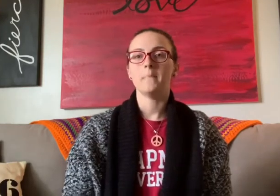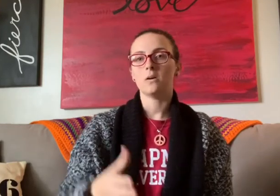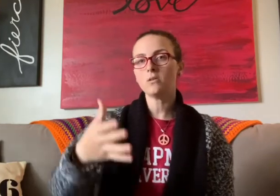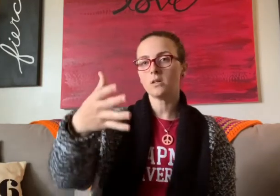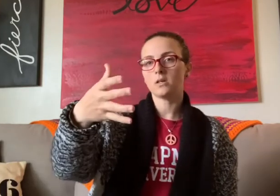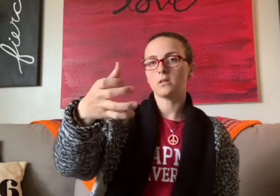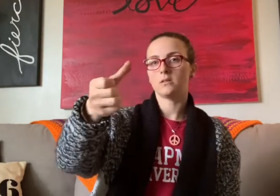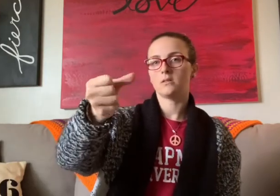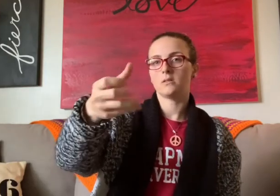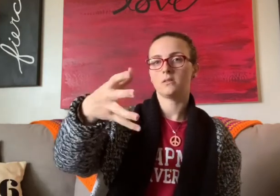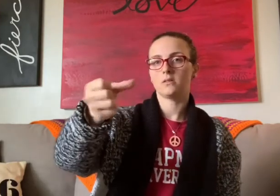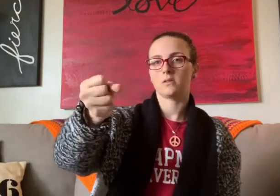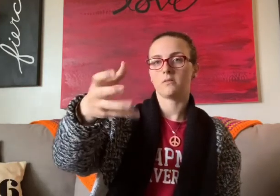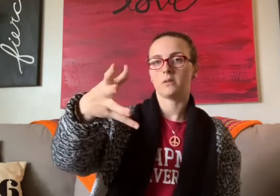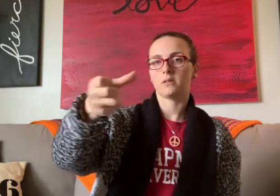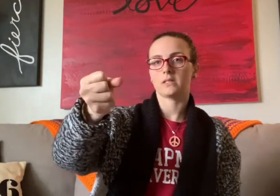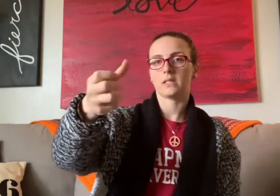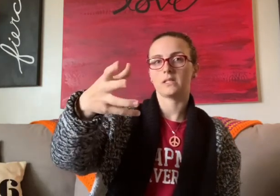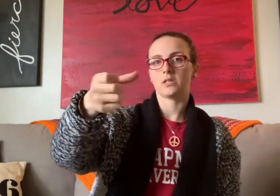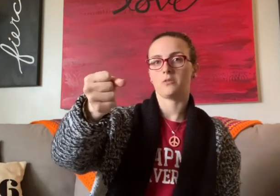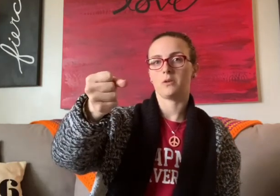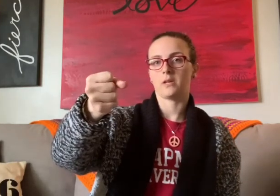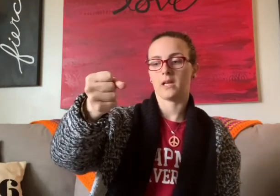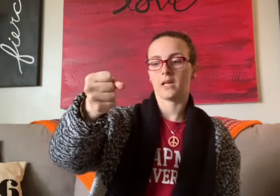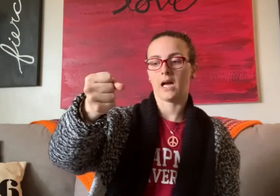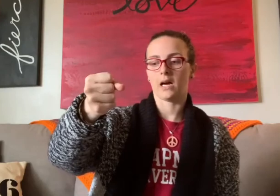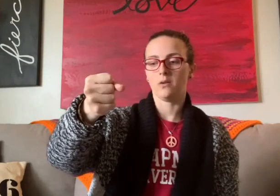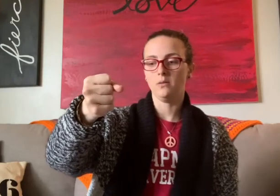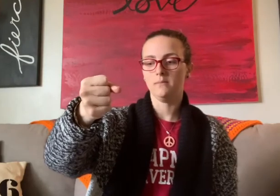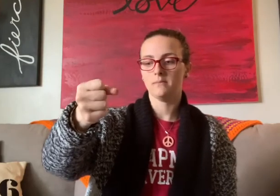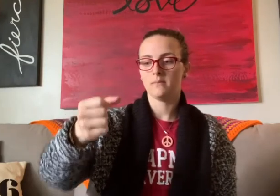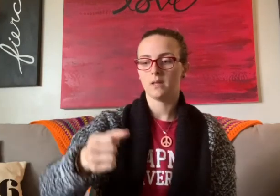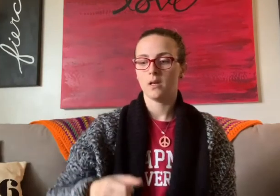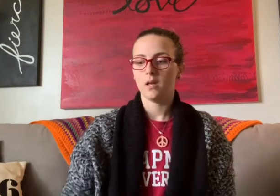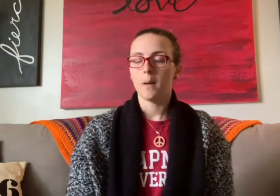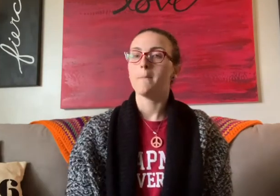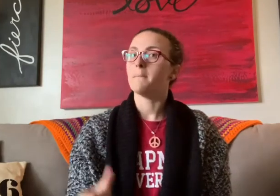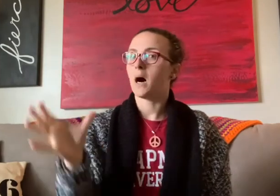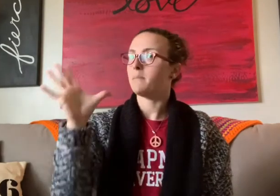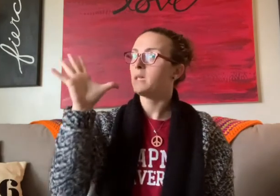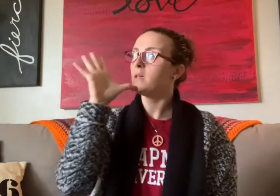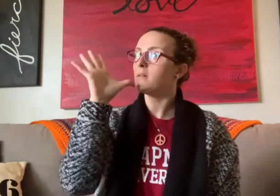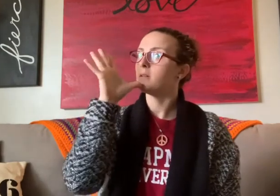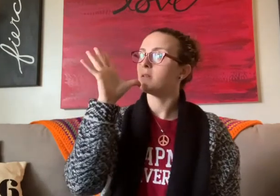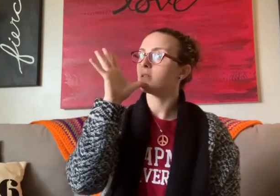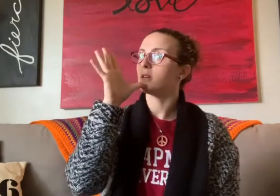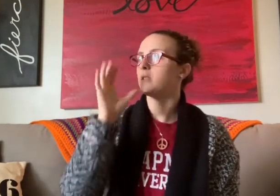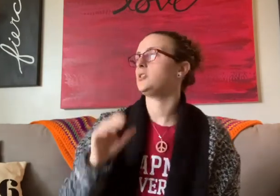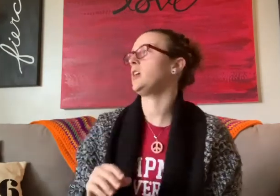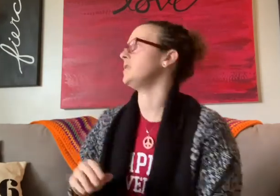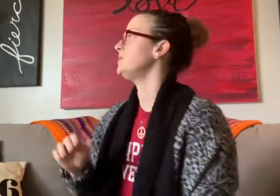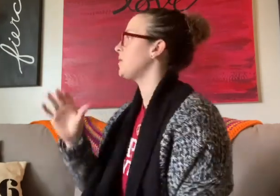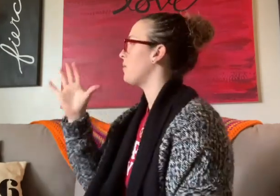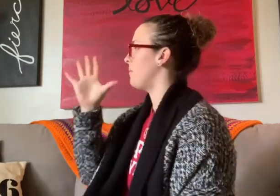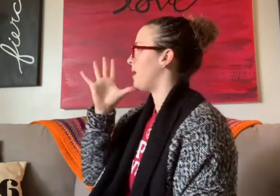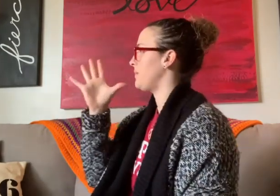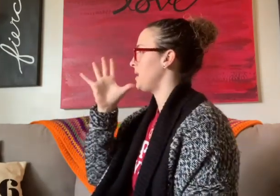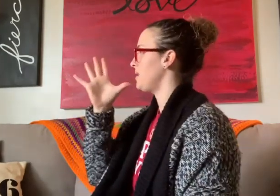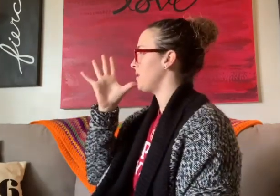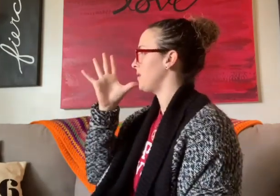Milk. So milk is like this, like you're milking a cow. Mommy is on the chin. So mommy